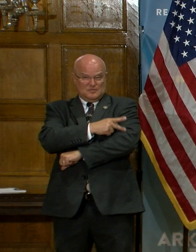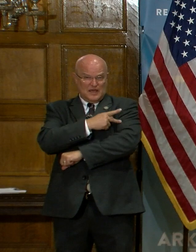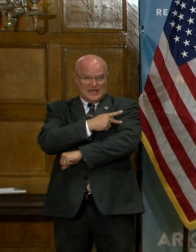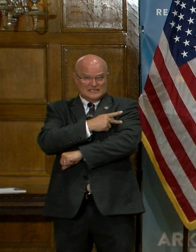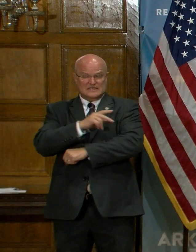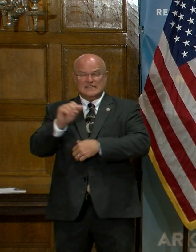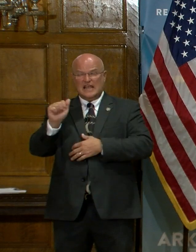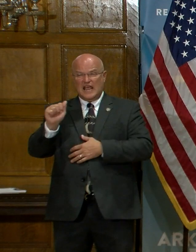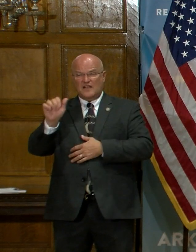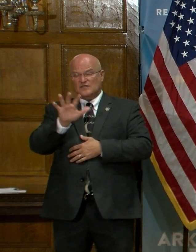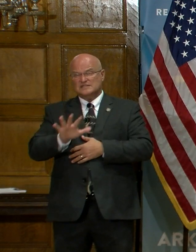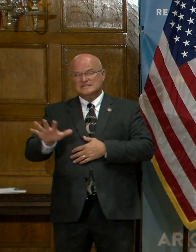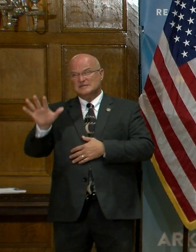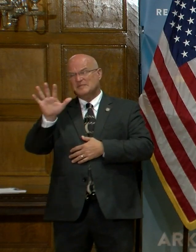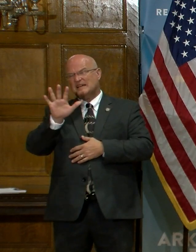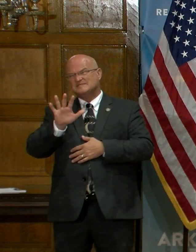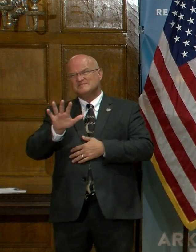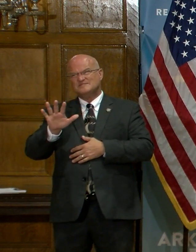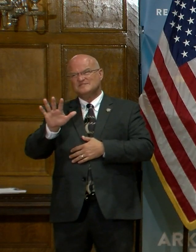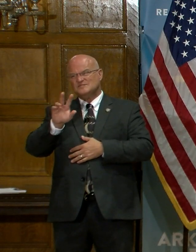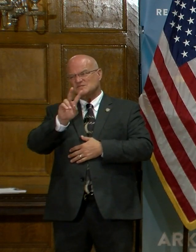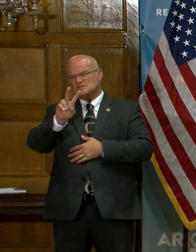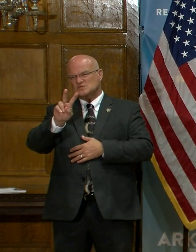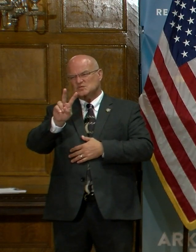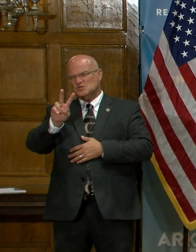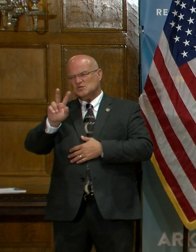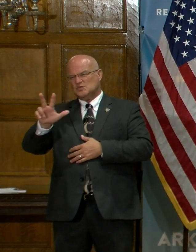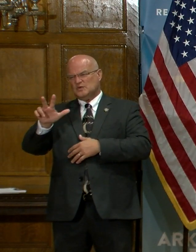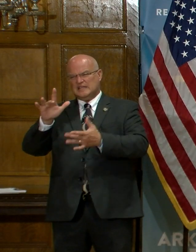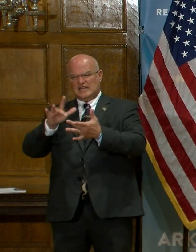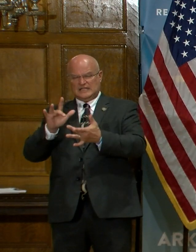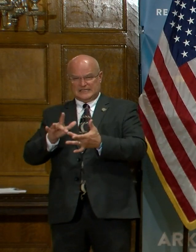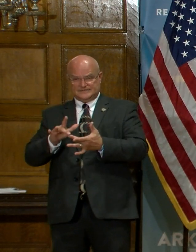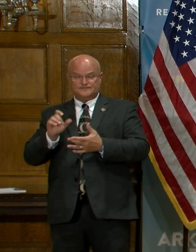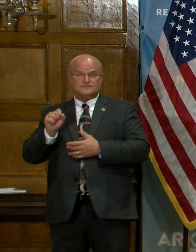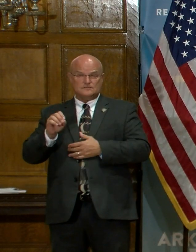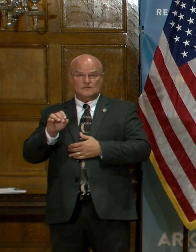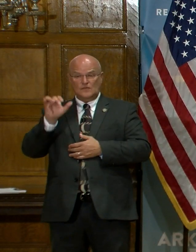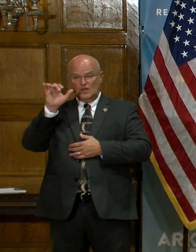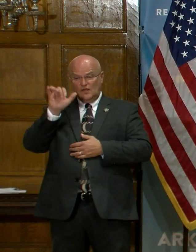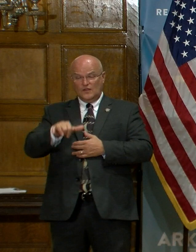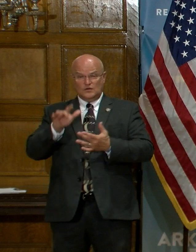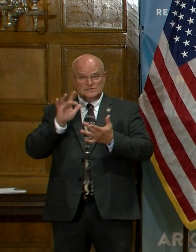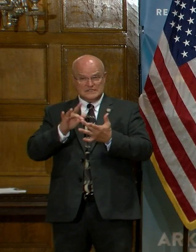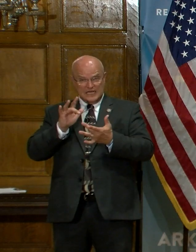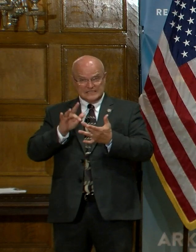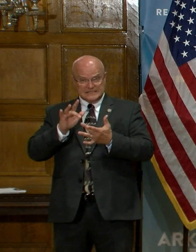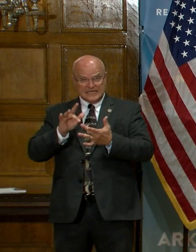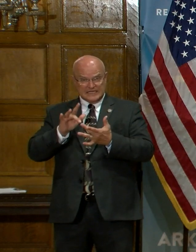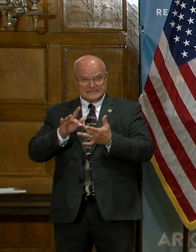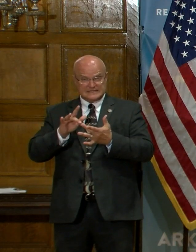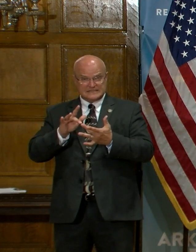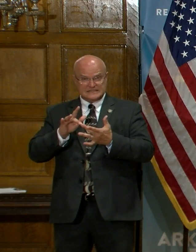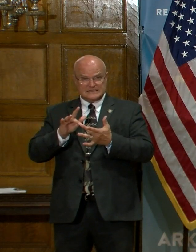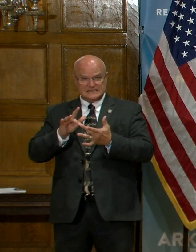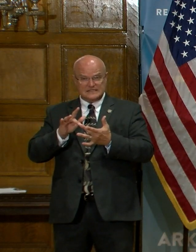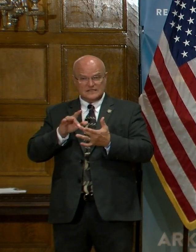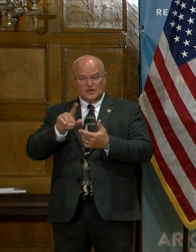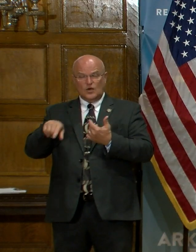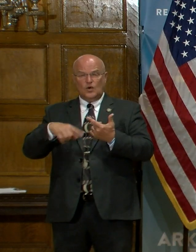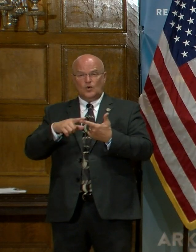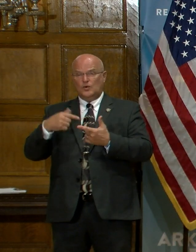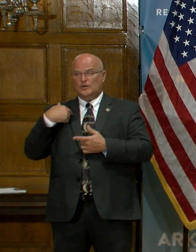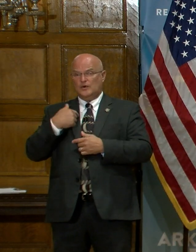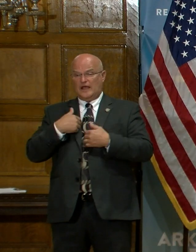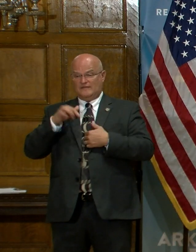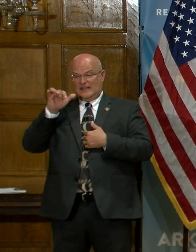they average about 2 to 3 contacts. So those contacts, when